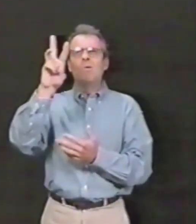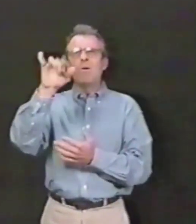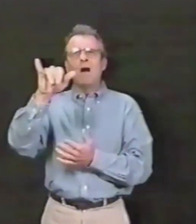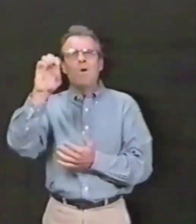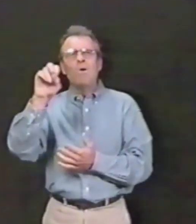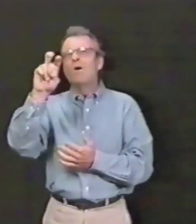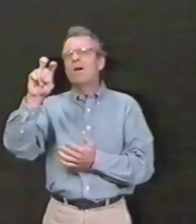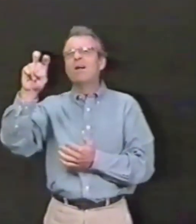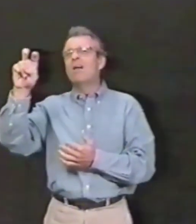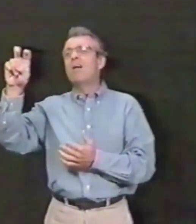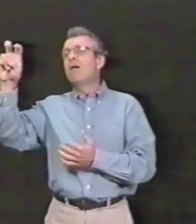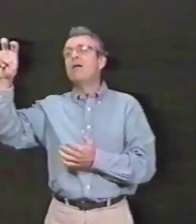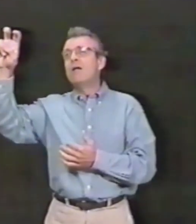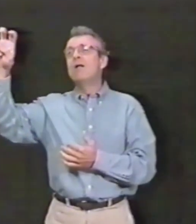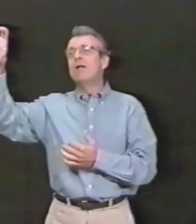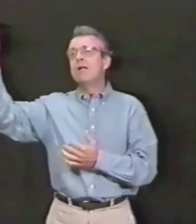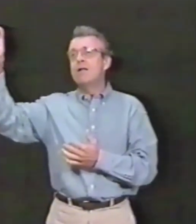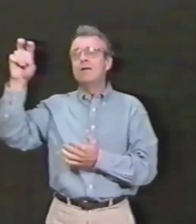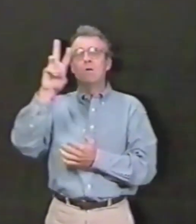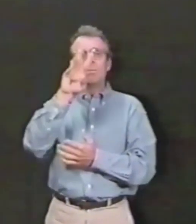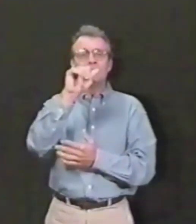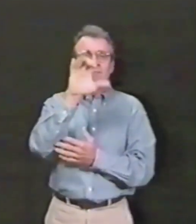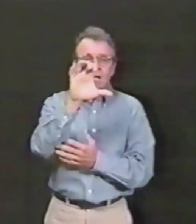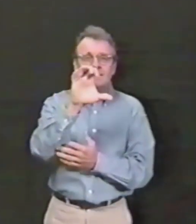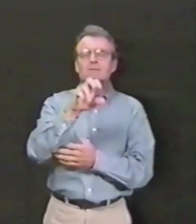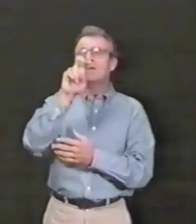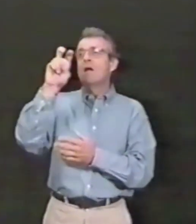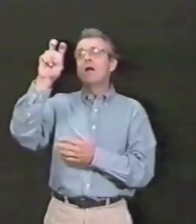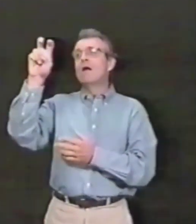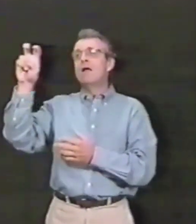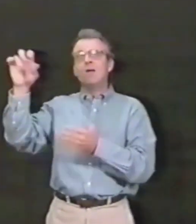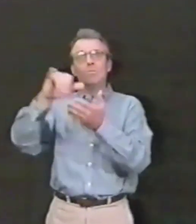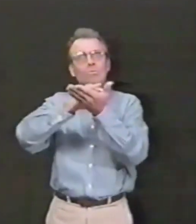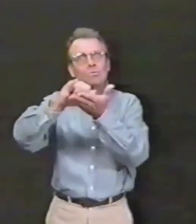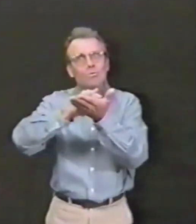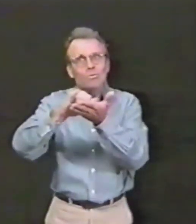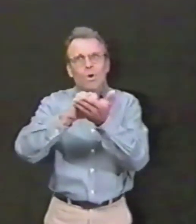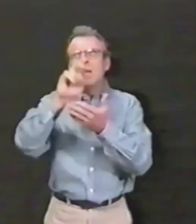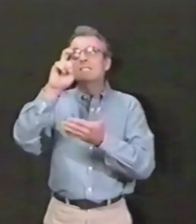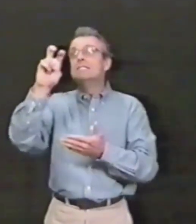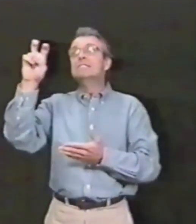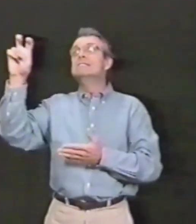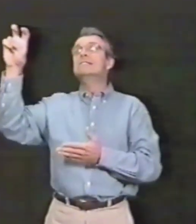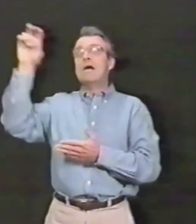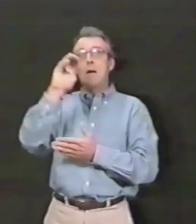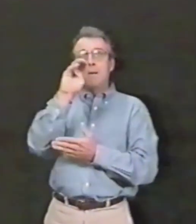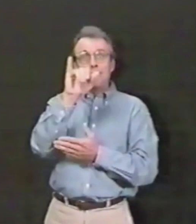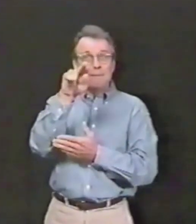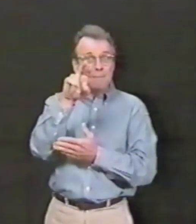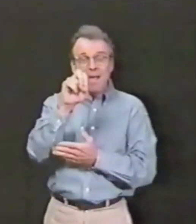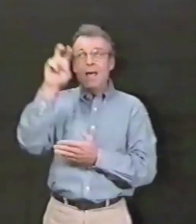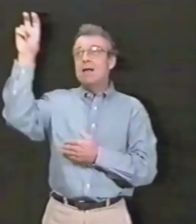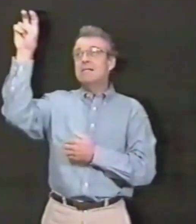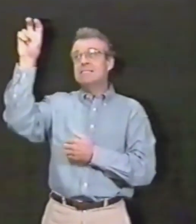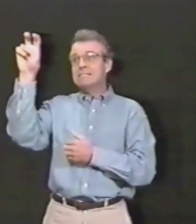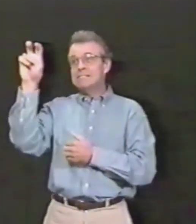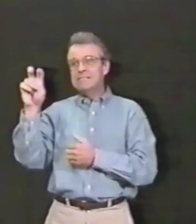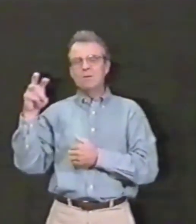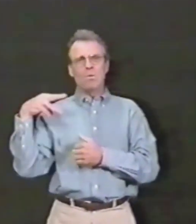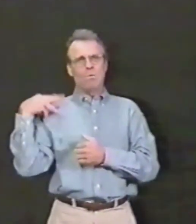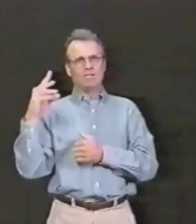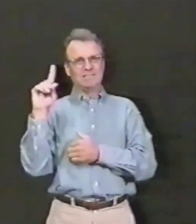Utah to Wyoming to Wisconsin to New York, up